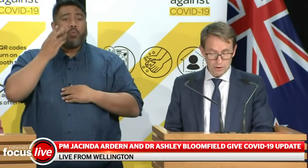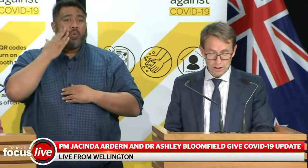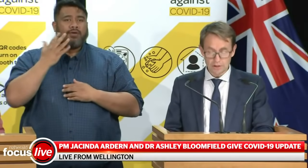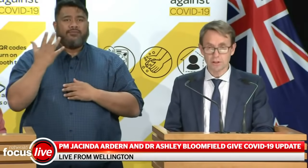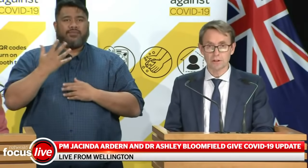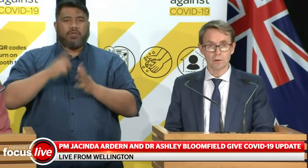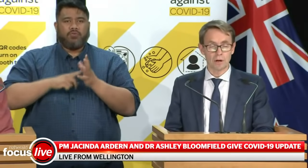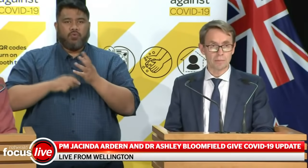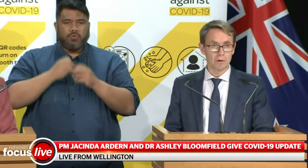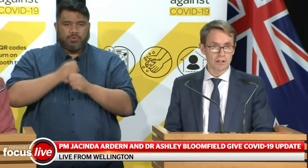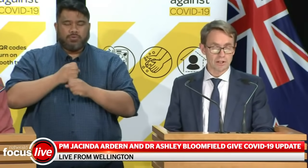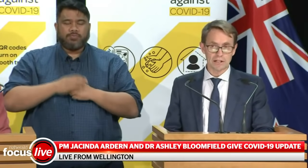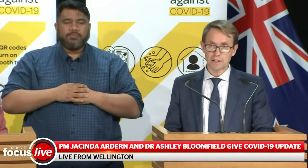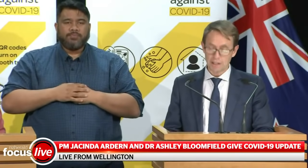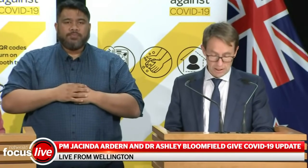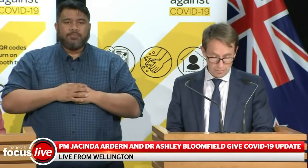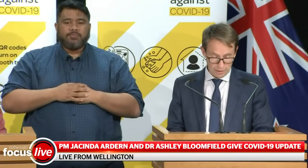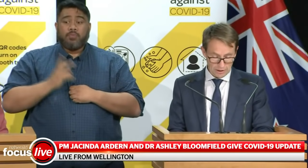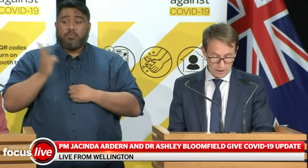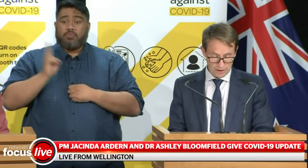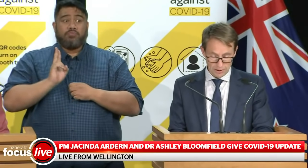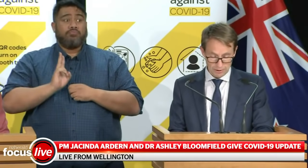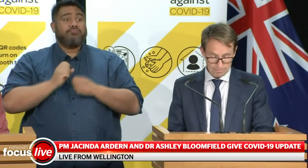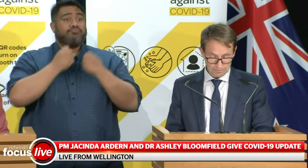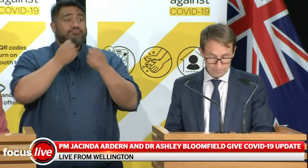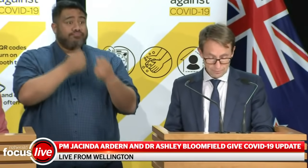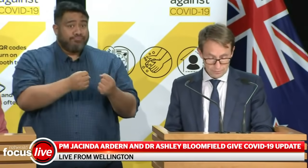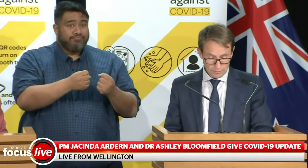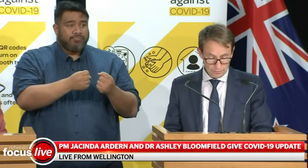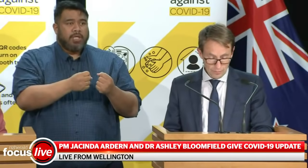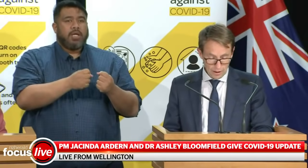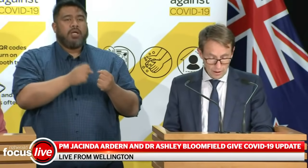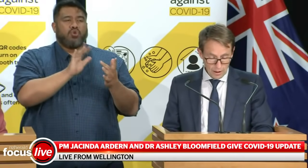workplace contacts who are isolating and being tested.